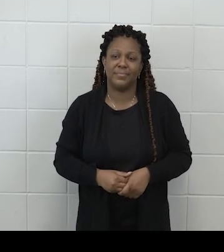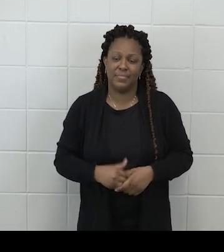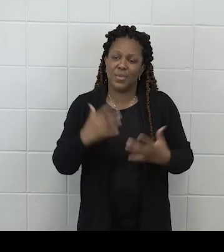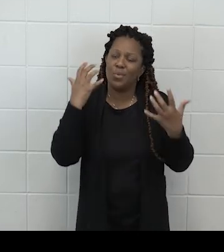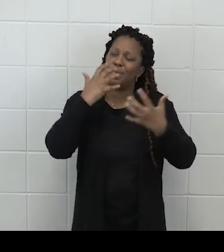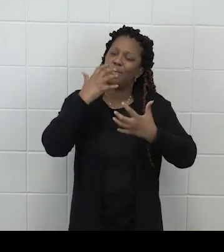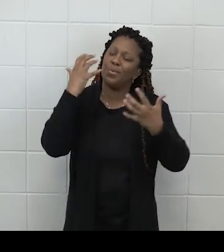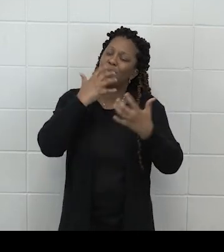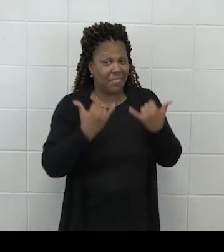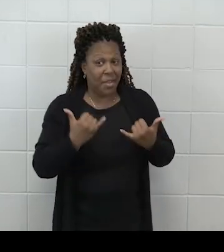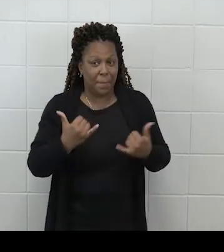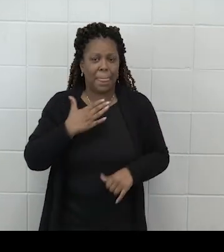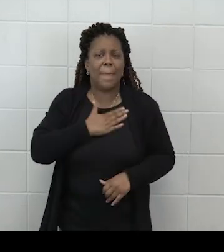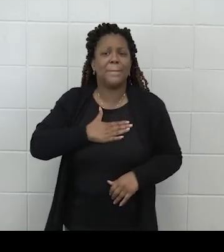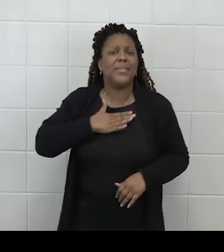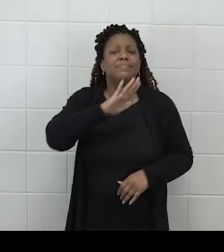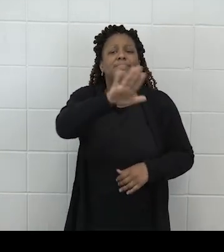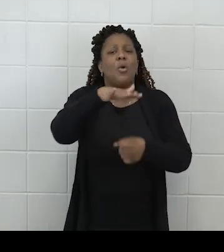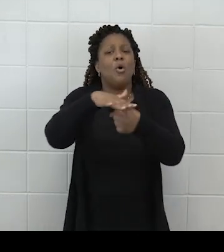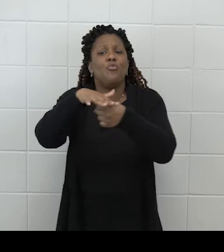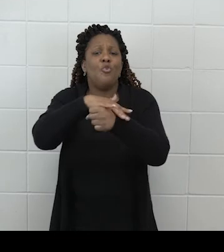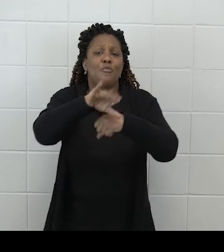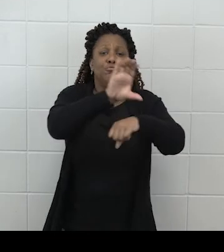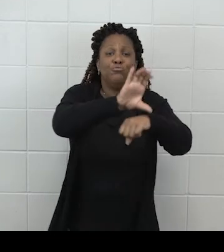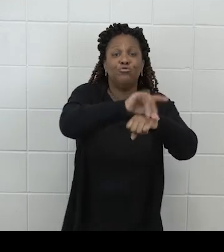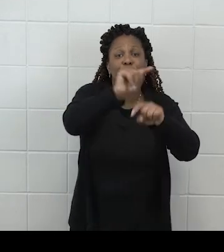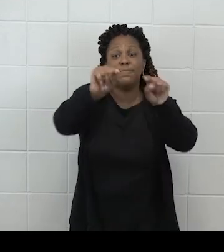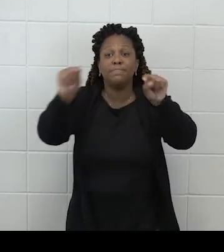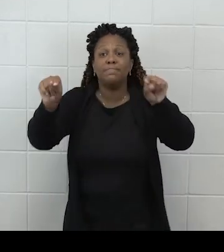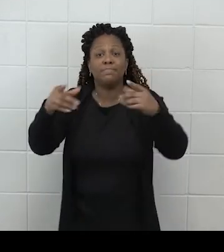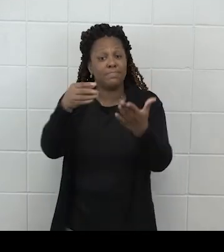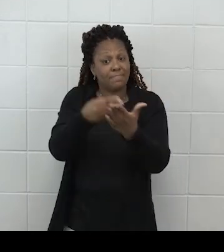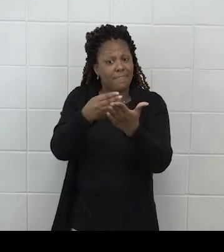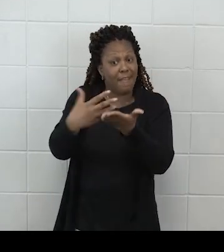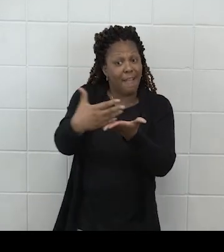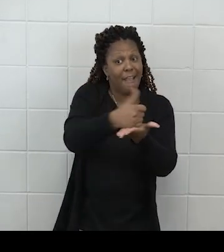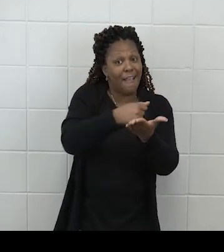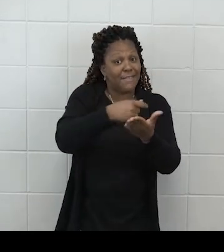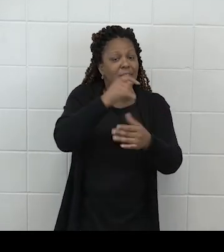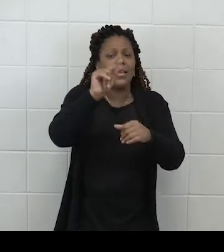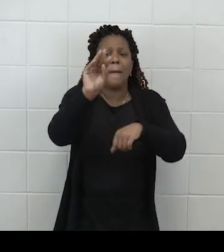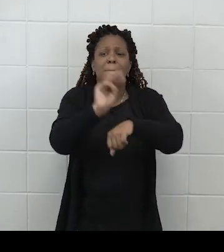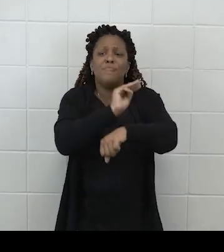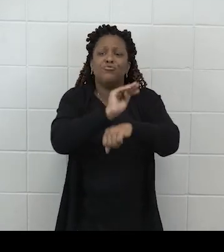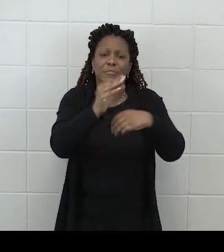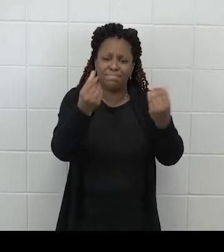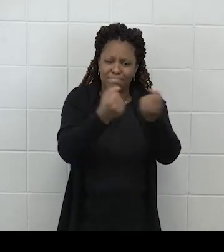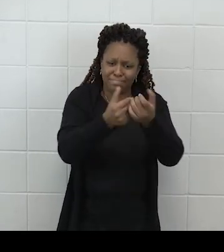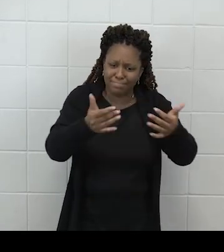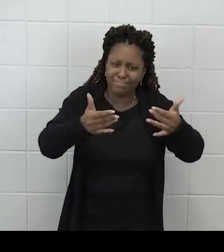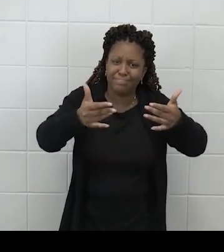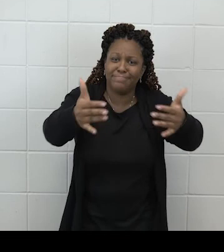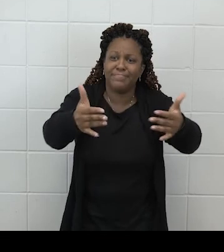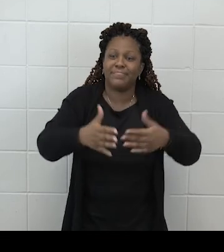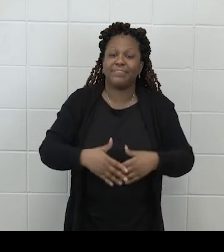And now we invite you to make contributions to your local congregation as their own ministry continues. And as